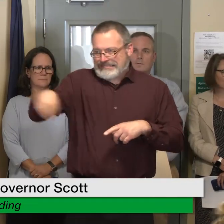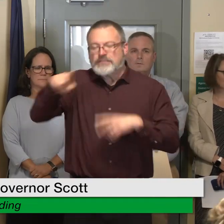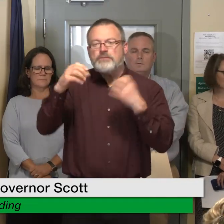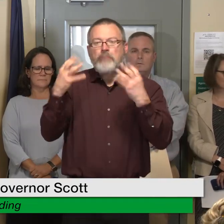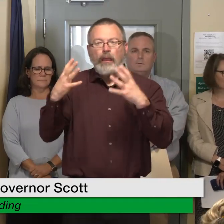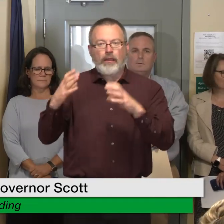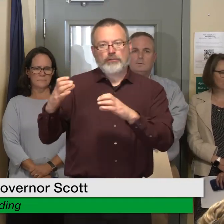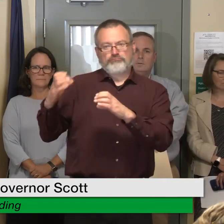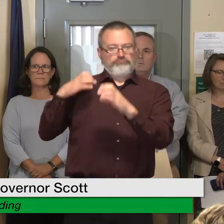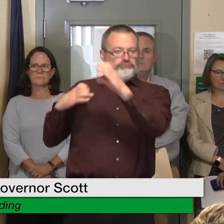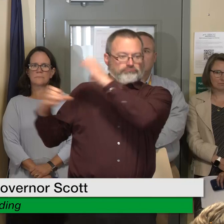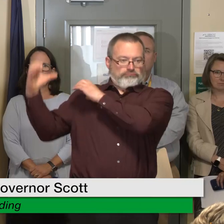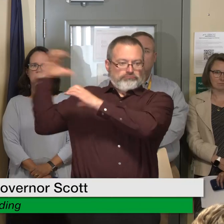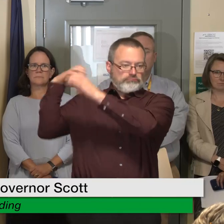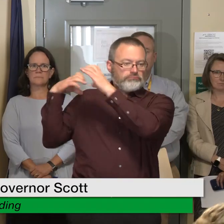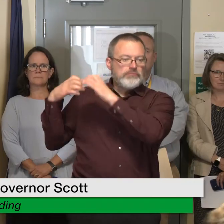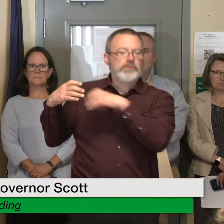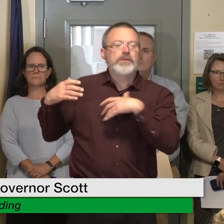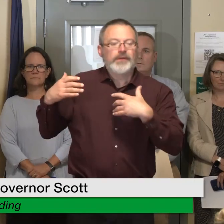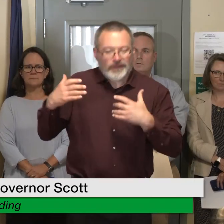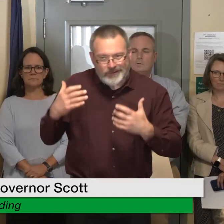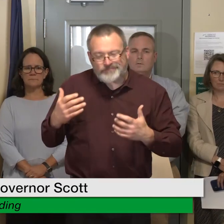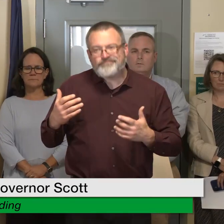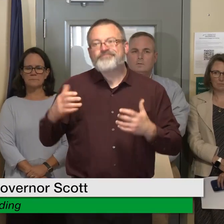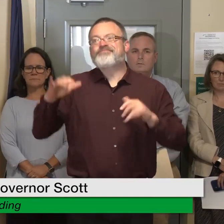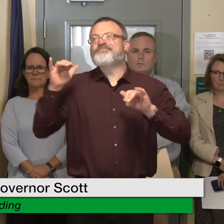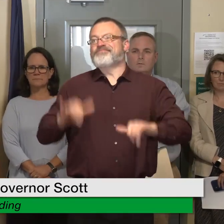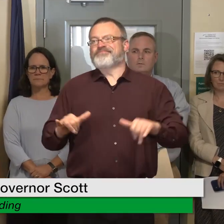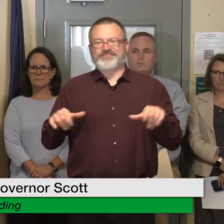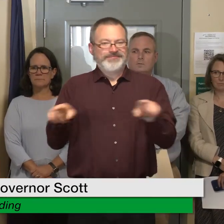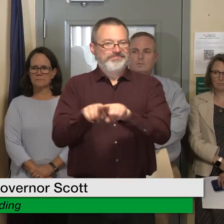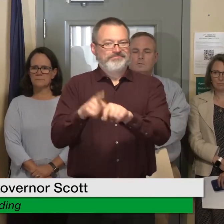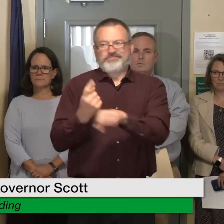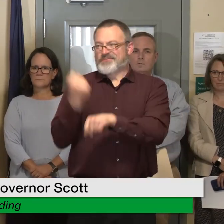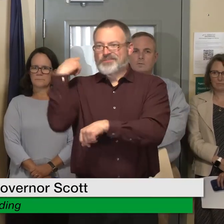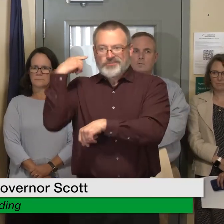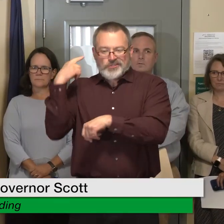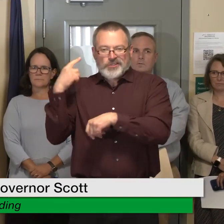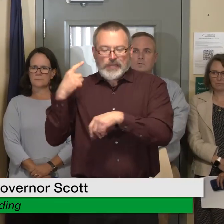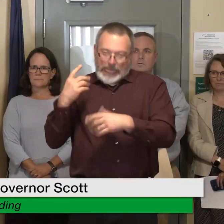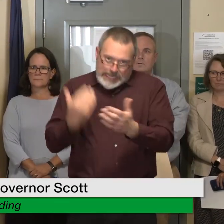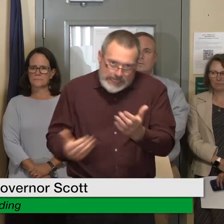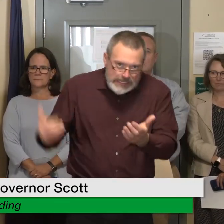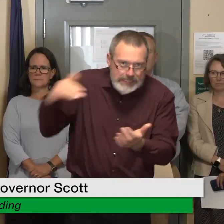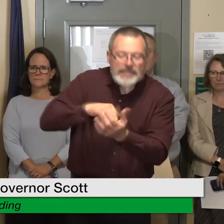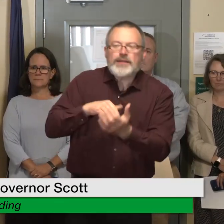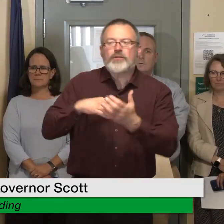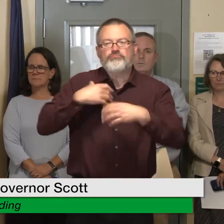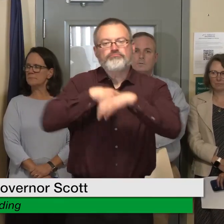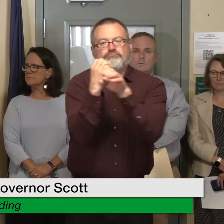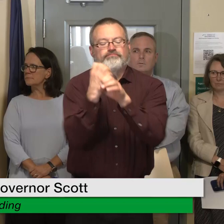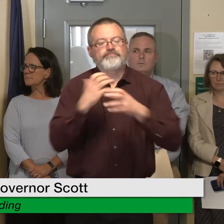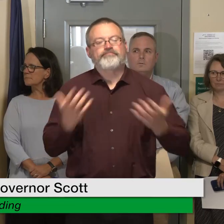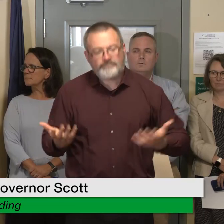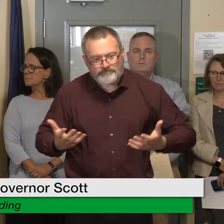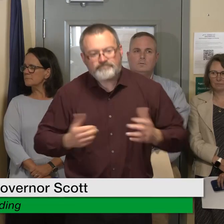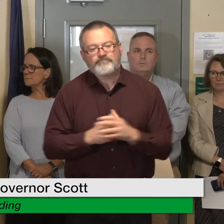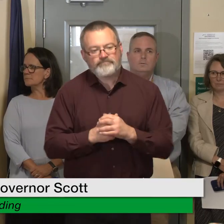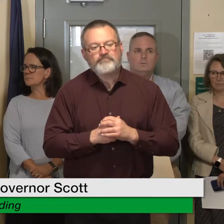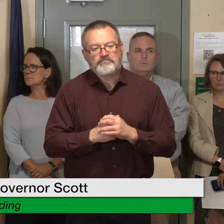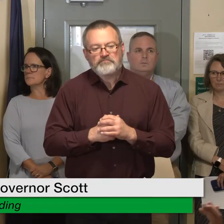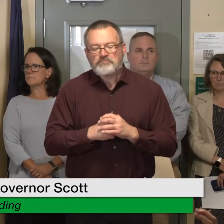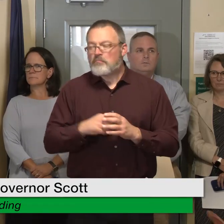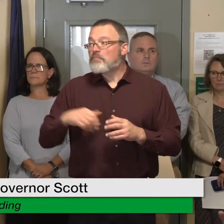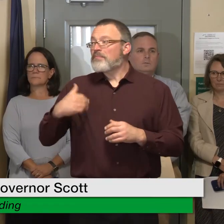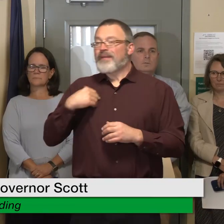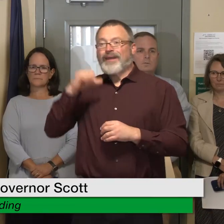another difficult time. Deputy Commissioner Batesy will go into more detail in a moment about what the SCOC is